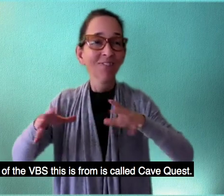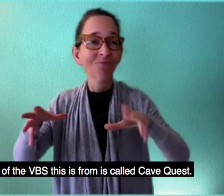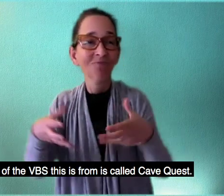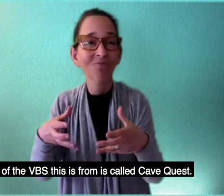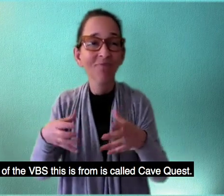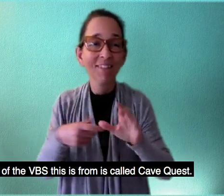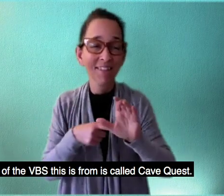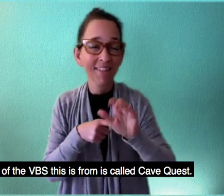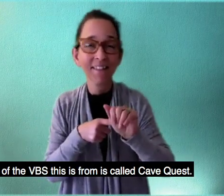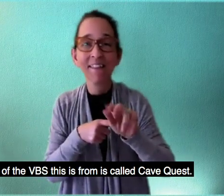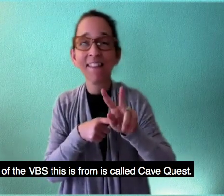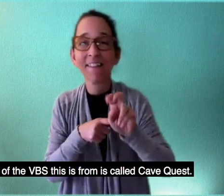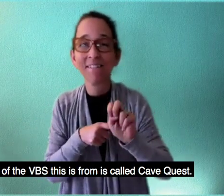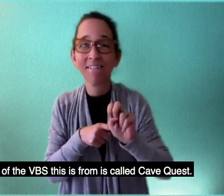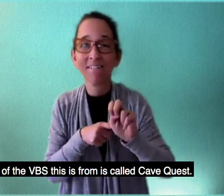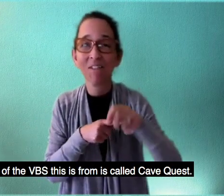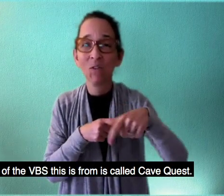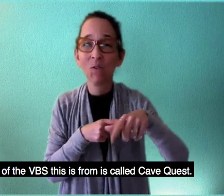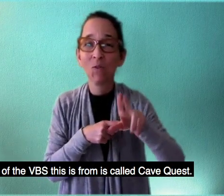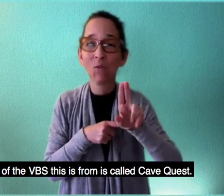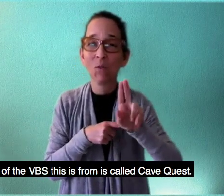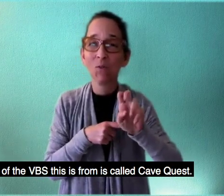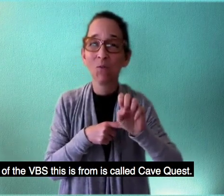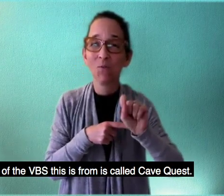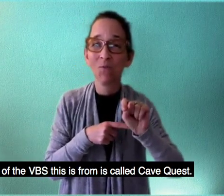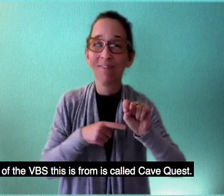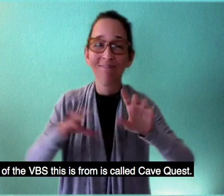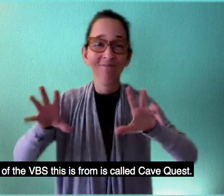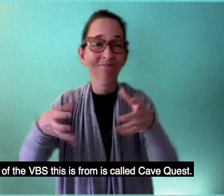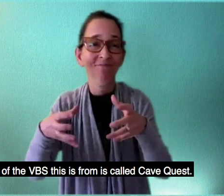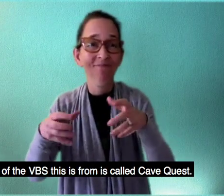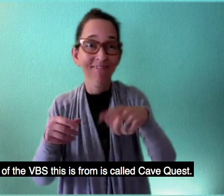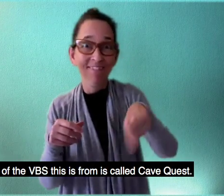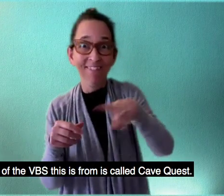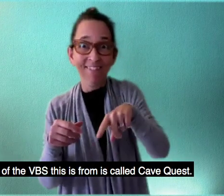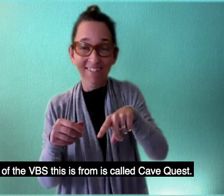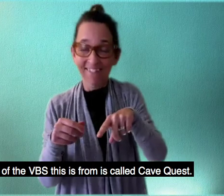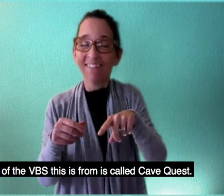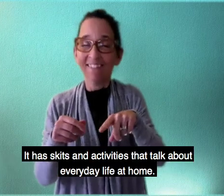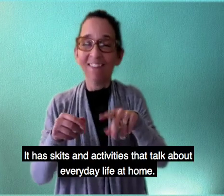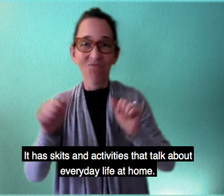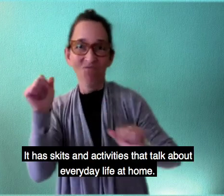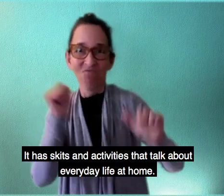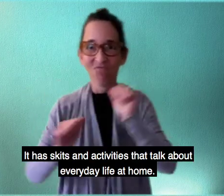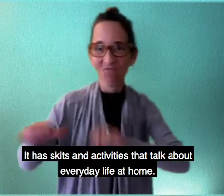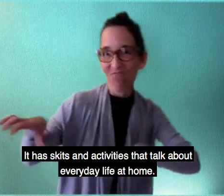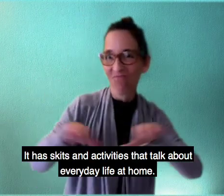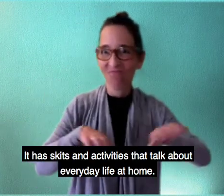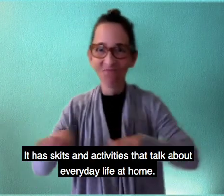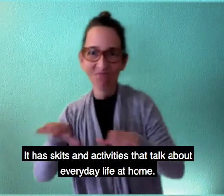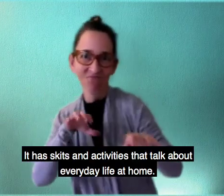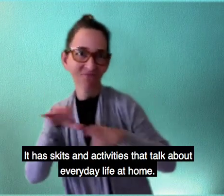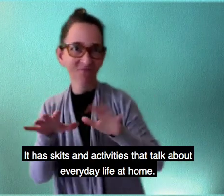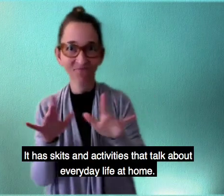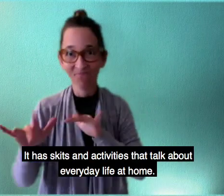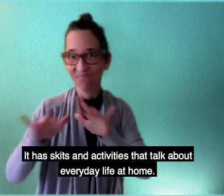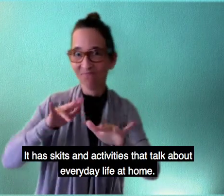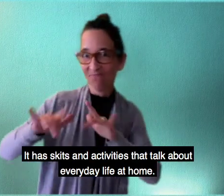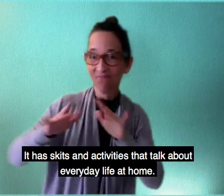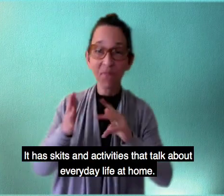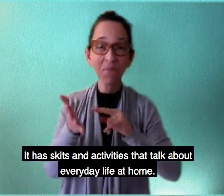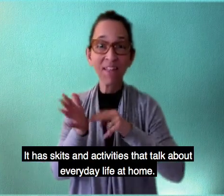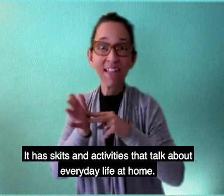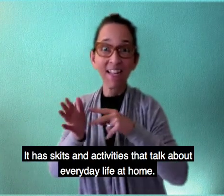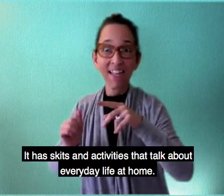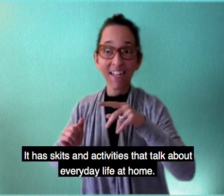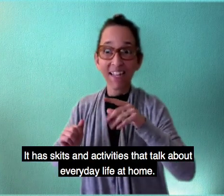The name of the VBS this is from is called Cave Quest. It has skits and